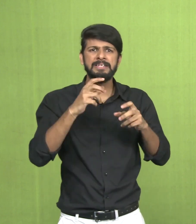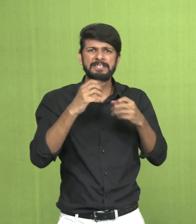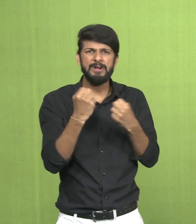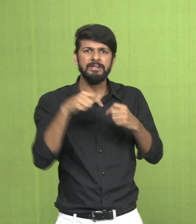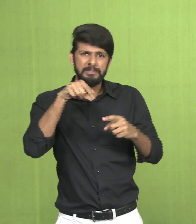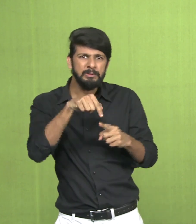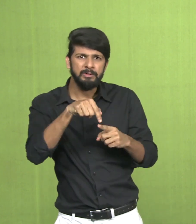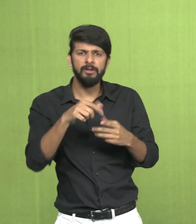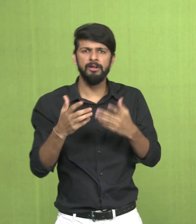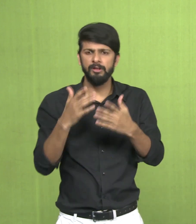metal